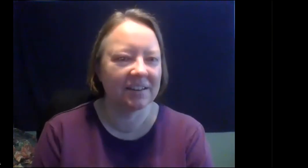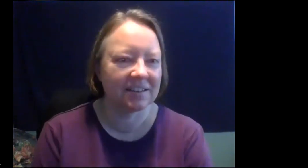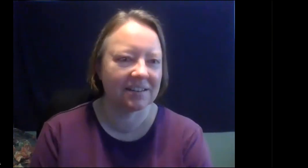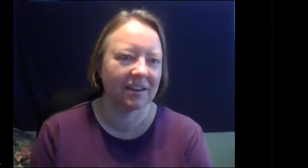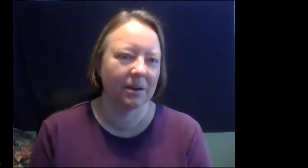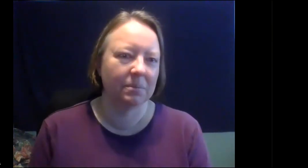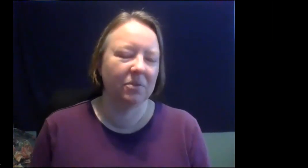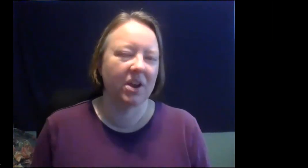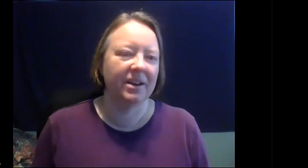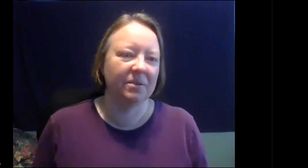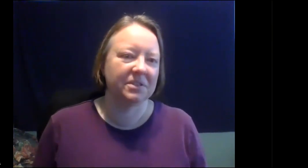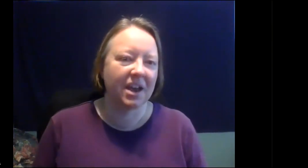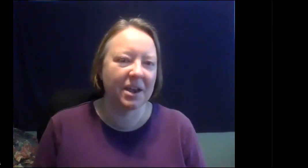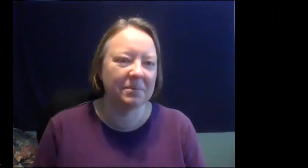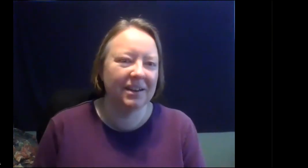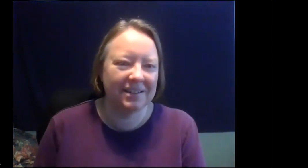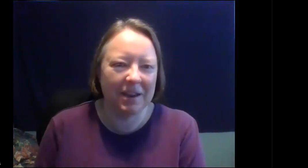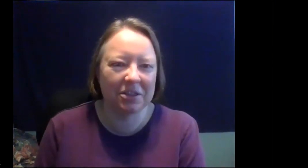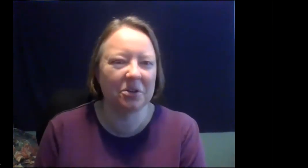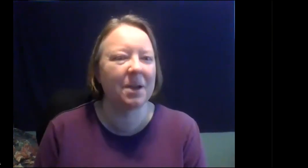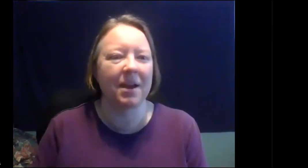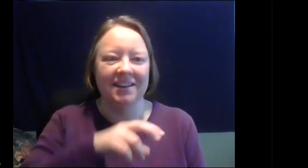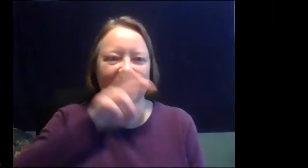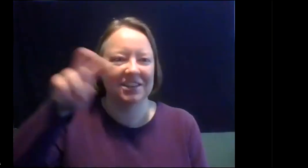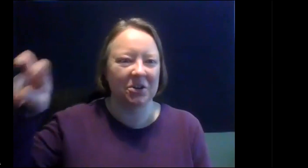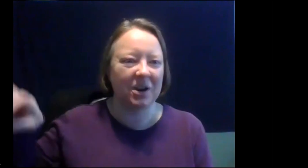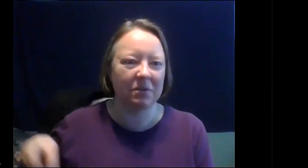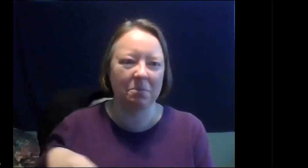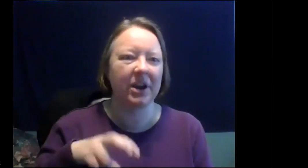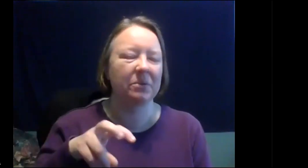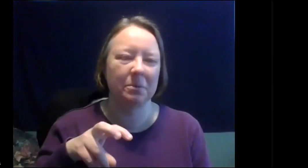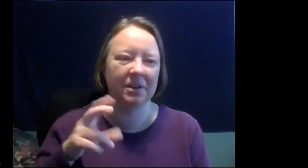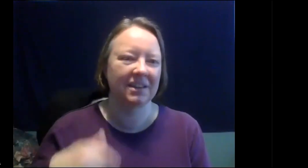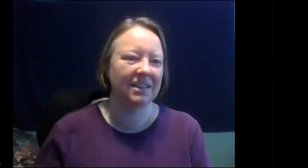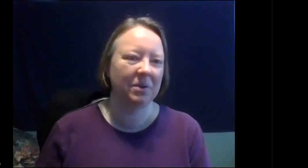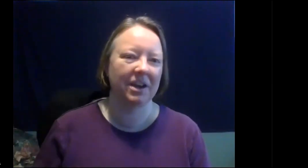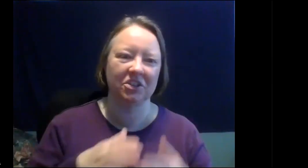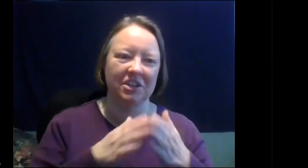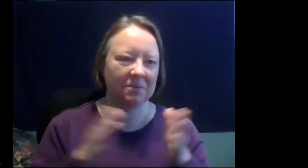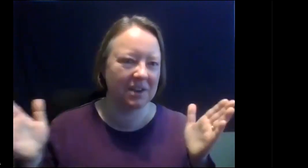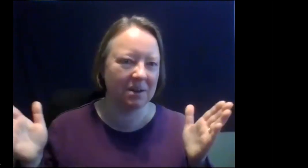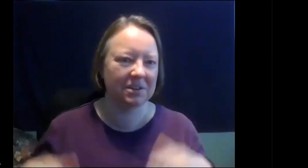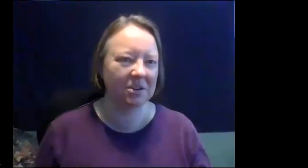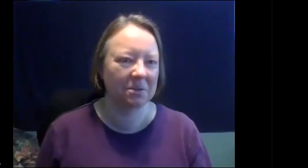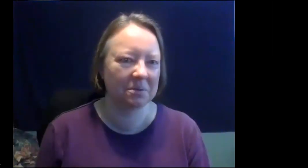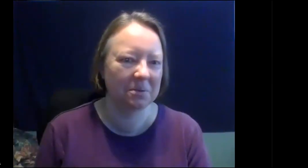went. If you had enough time to make it through your name. I didn't get to go to every breakout room because I think we had just enough time to go